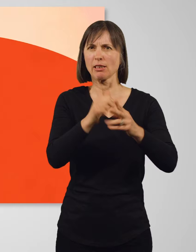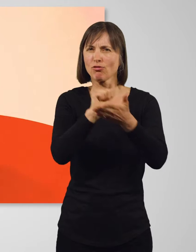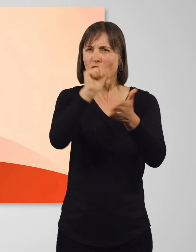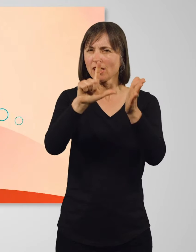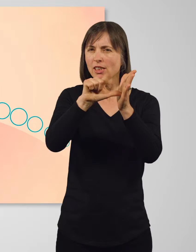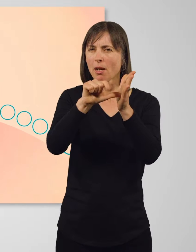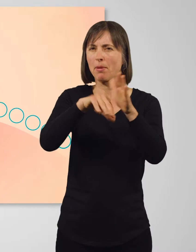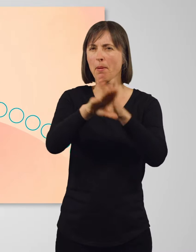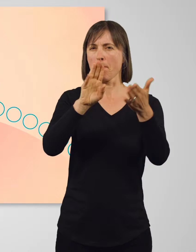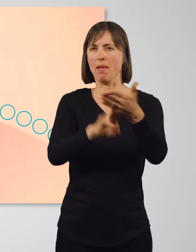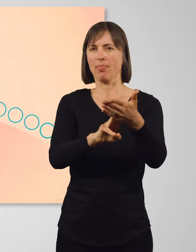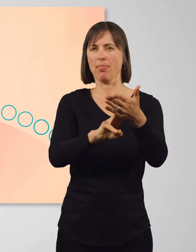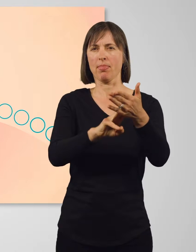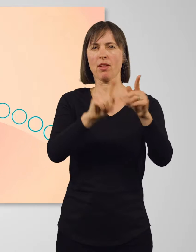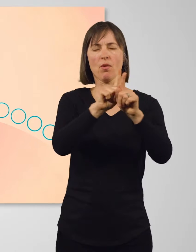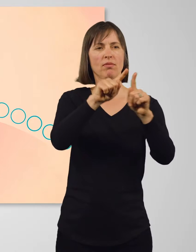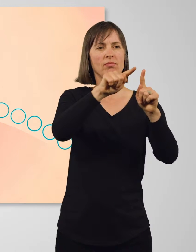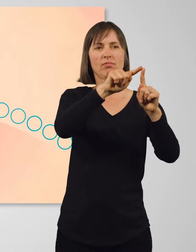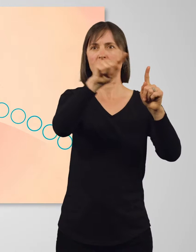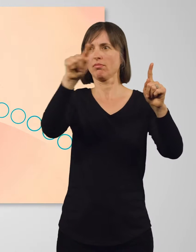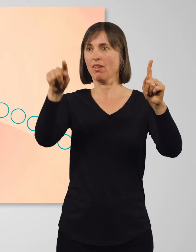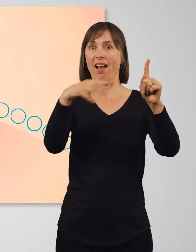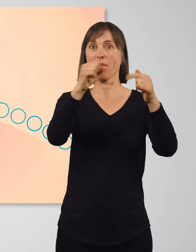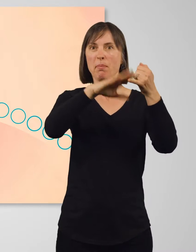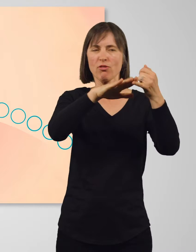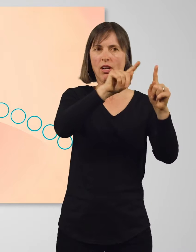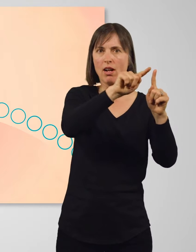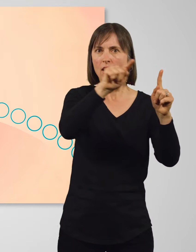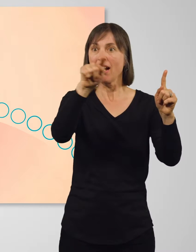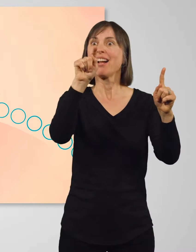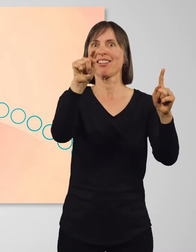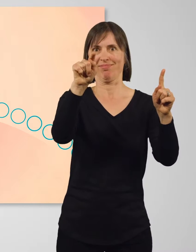Have sex within a specific window of time during your cycle.